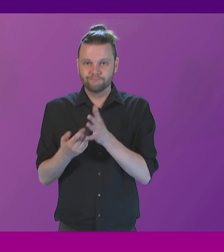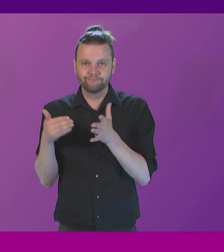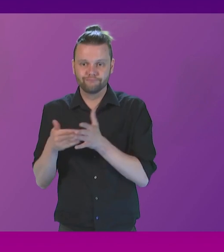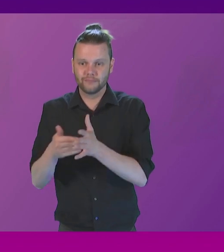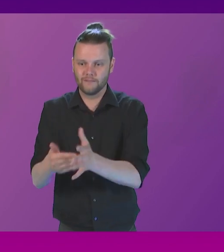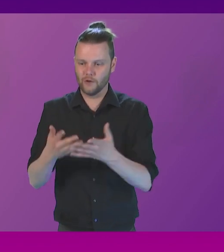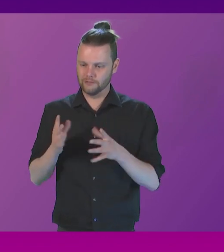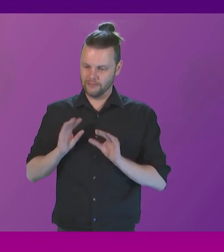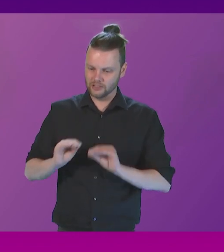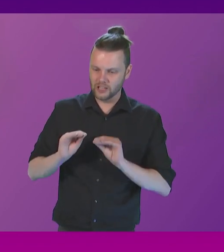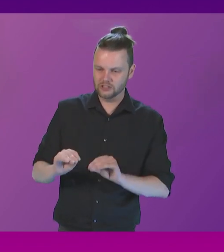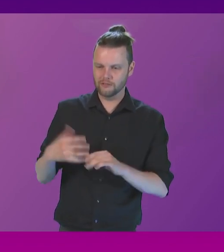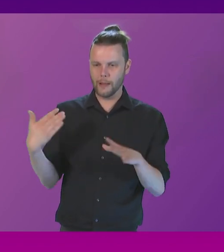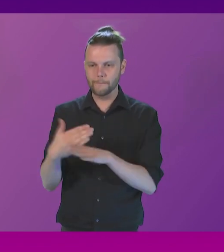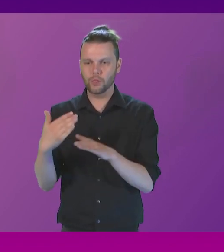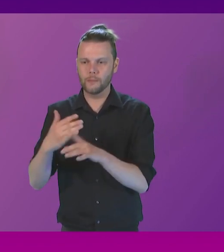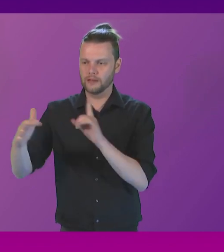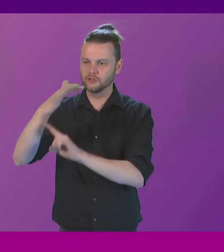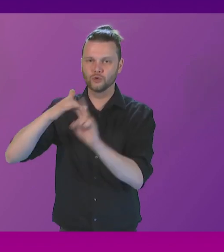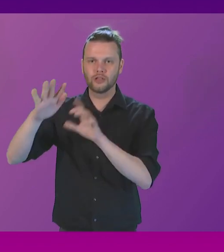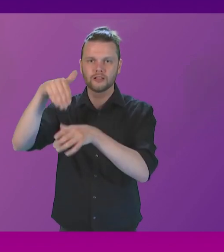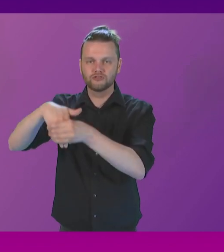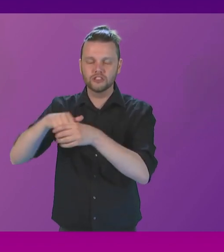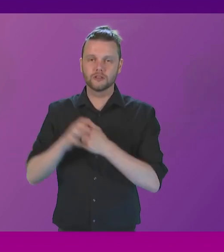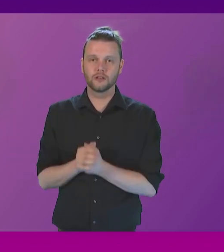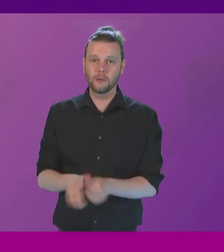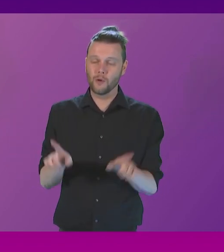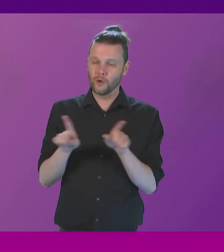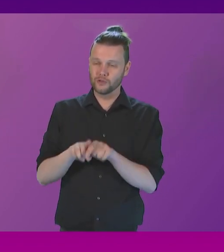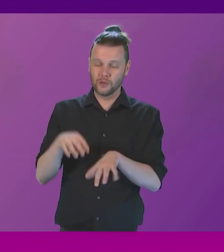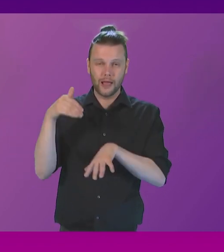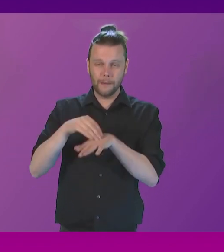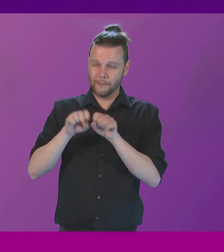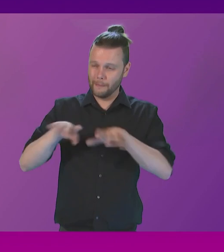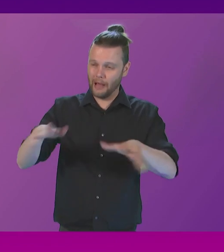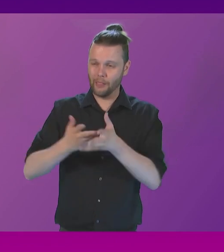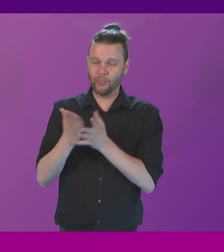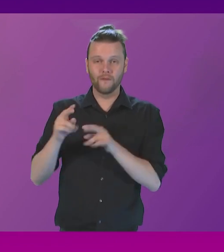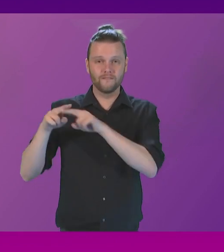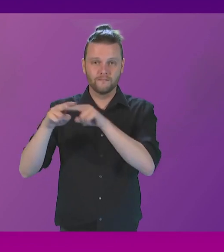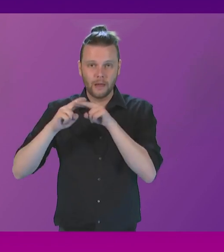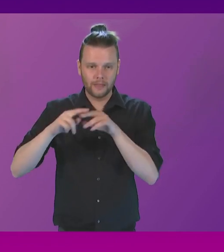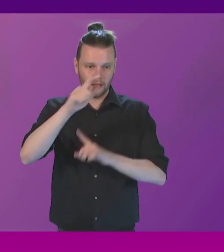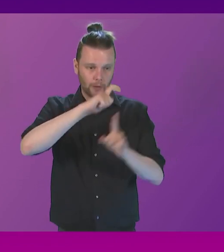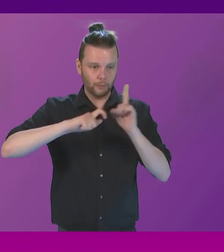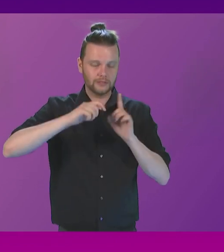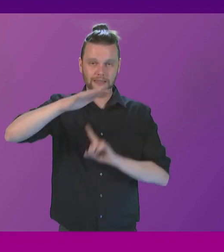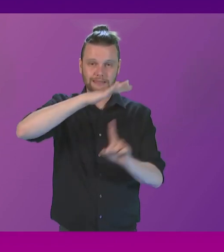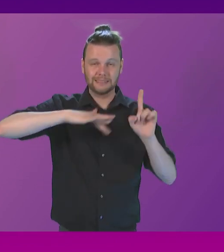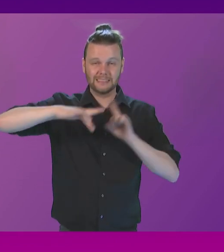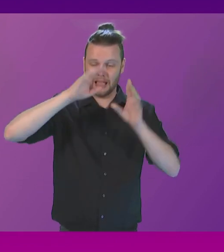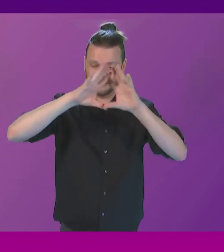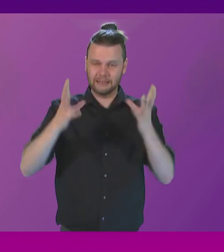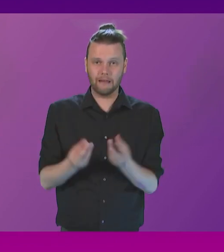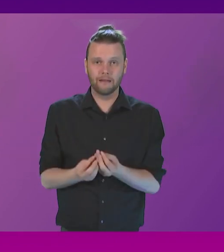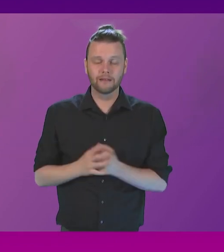education, employment and social integration. It reverberates throughout families, communities and our society as a whole.